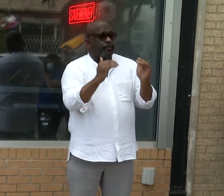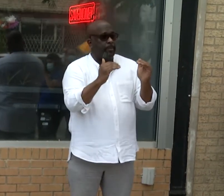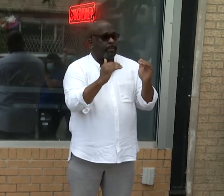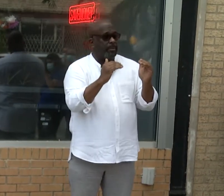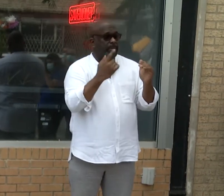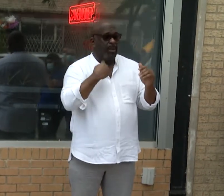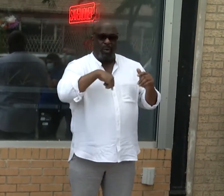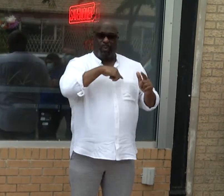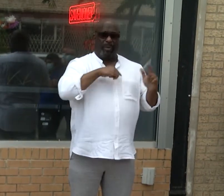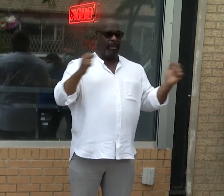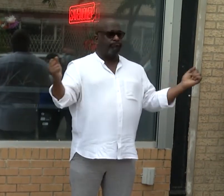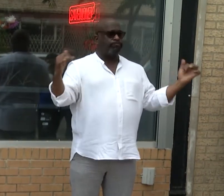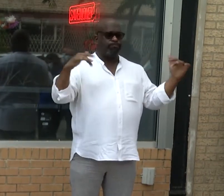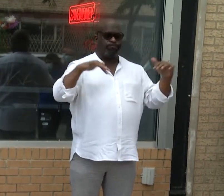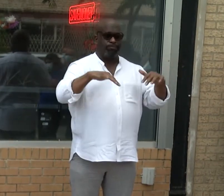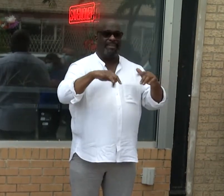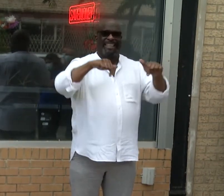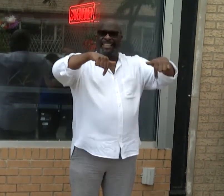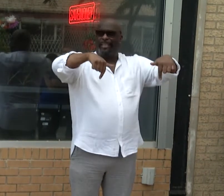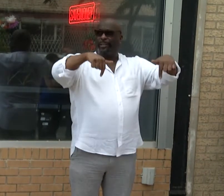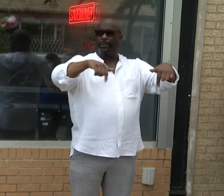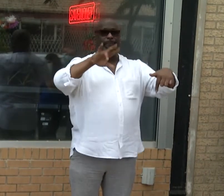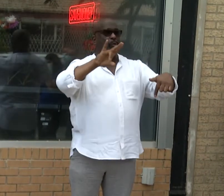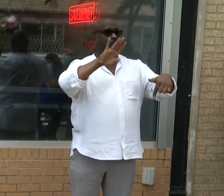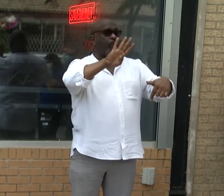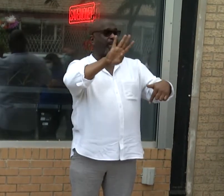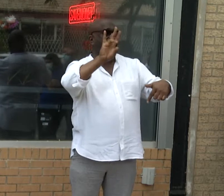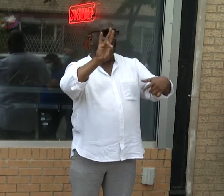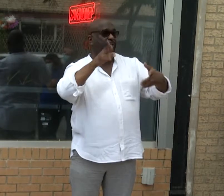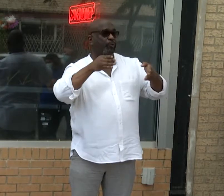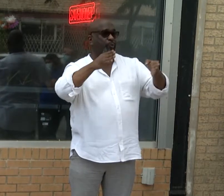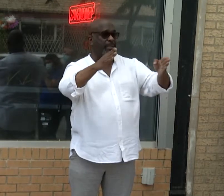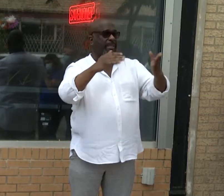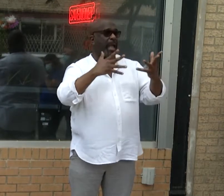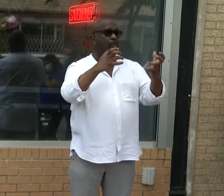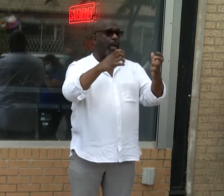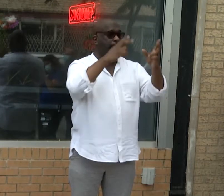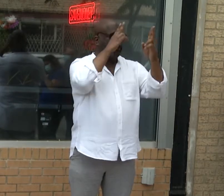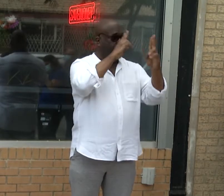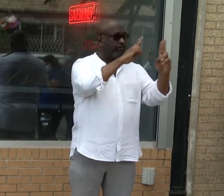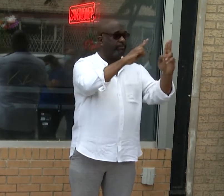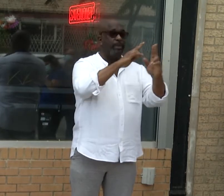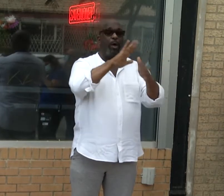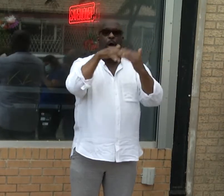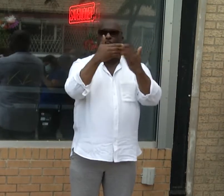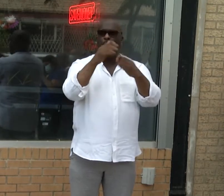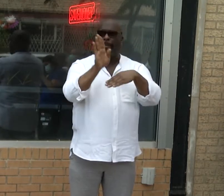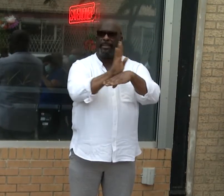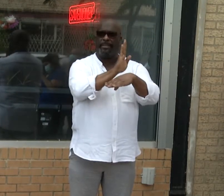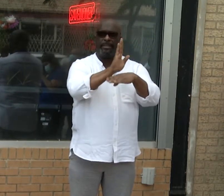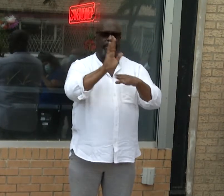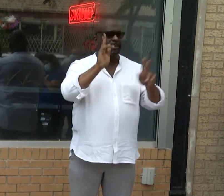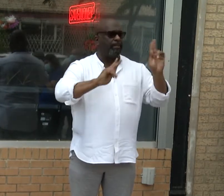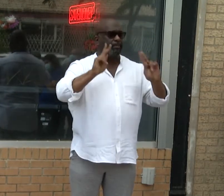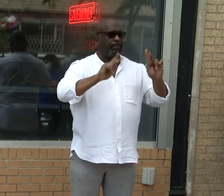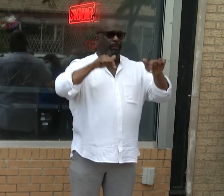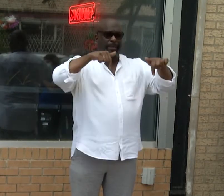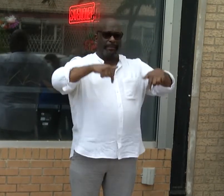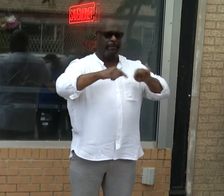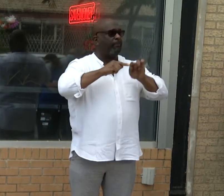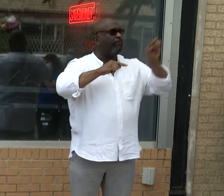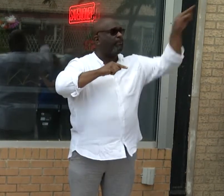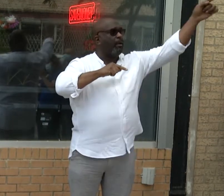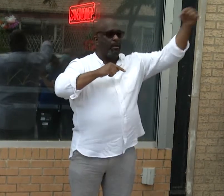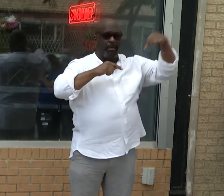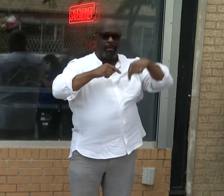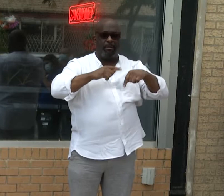as we stand here on 47th Street, I want to acknowledge the businesses and people near and far who